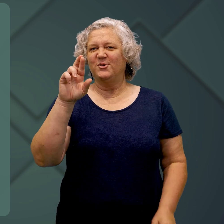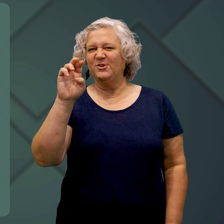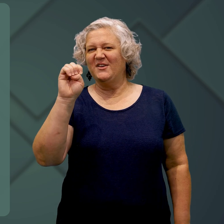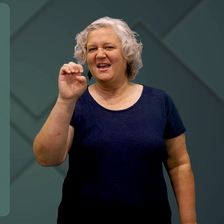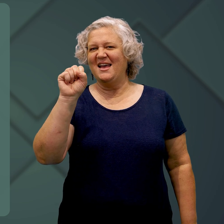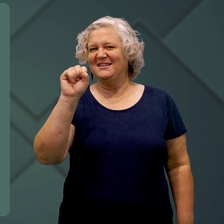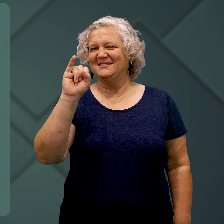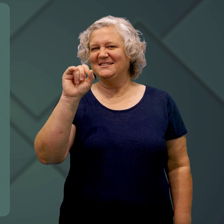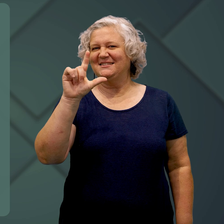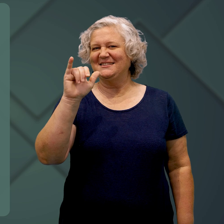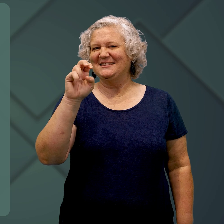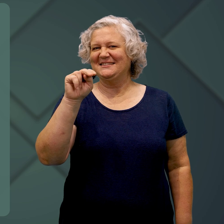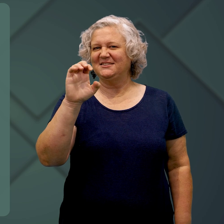Play and resilience.